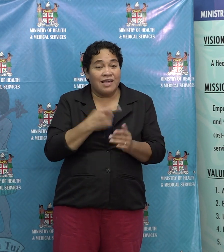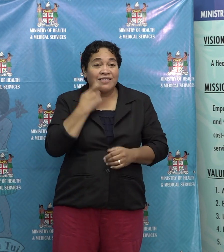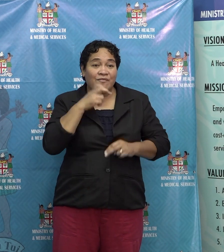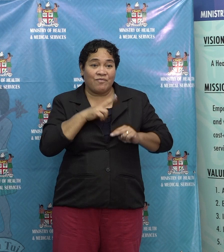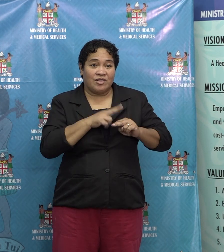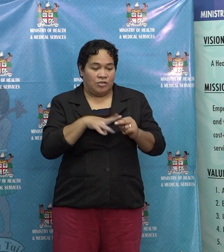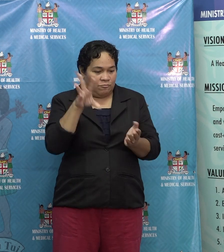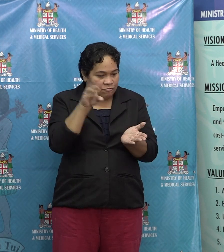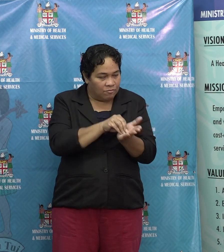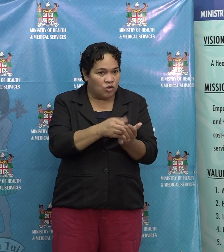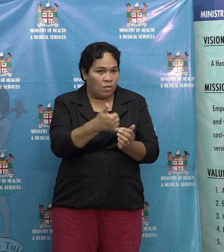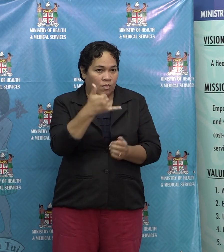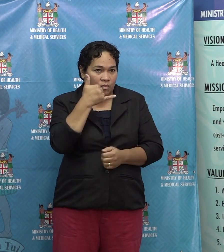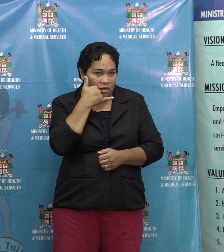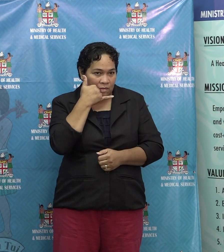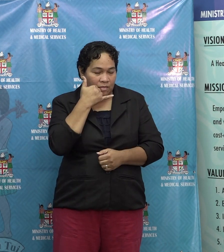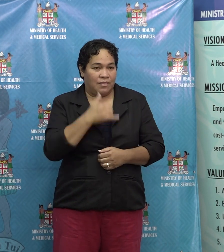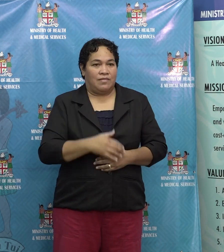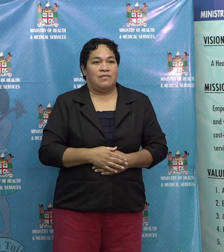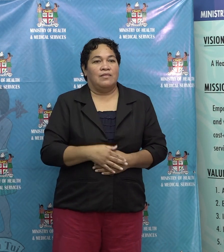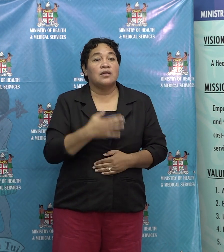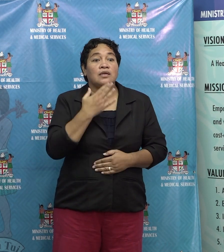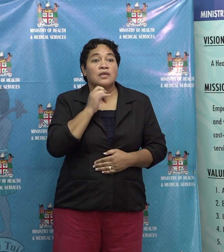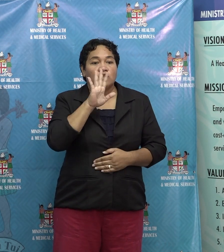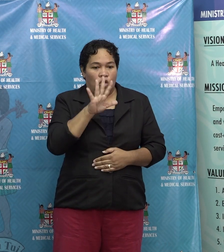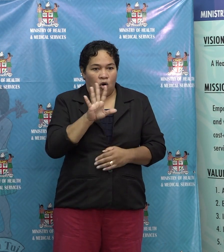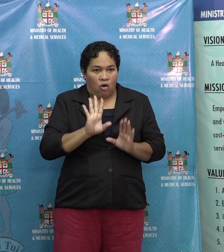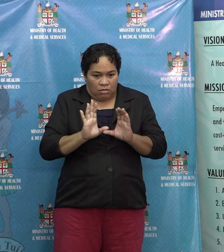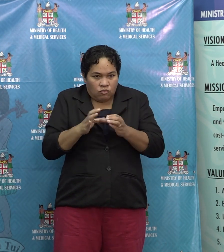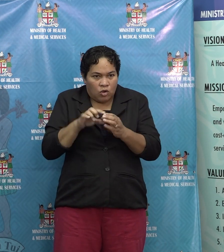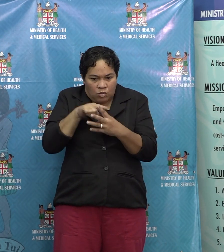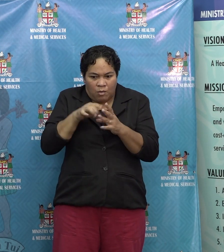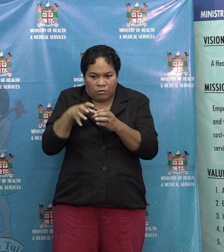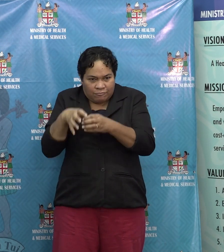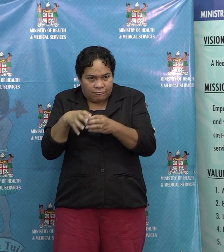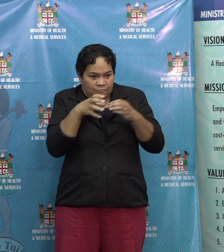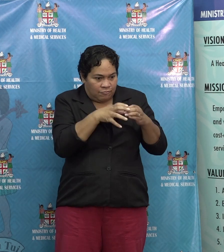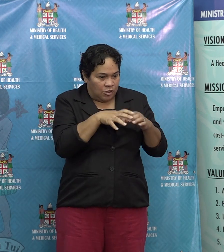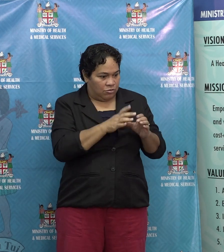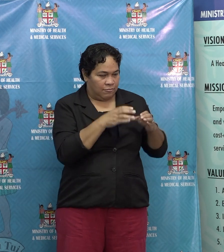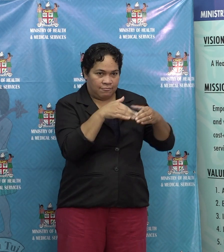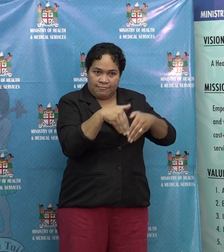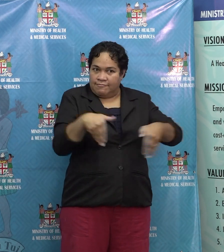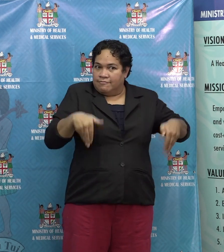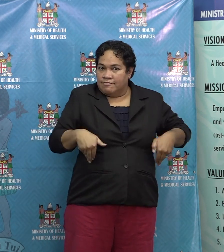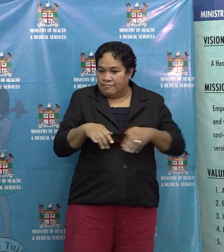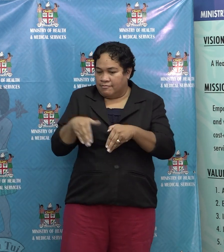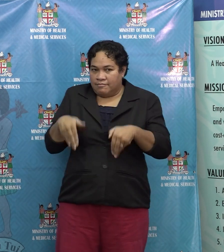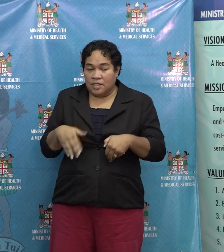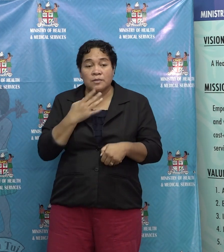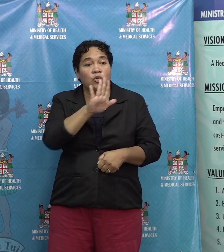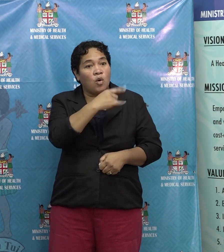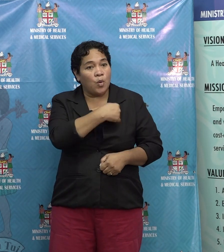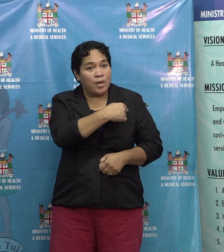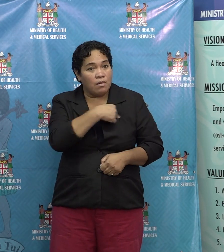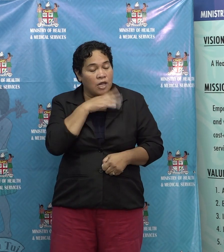app on your phones, and guard your bubble. Make this your commitment and